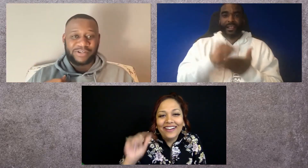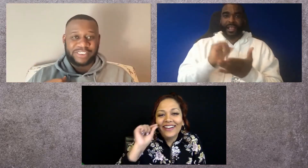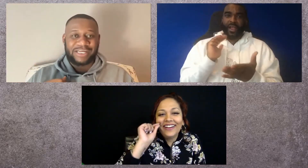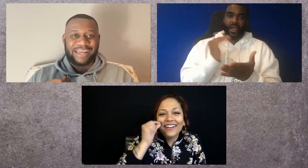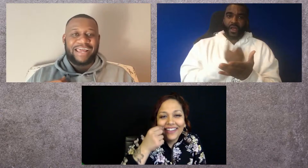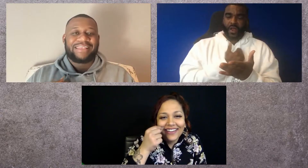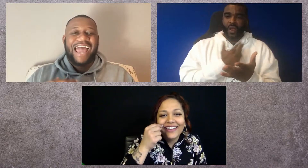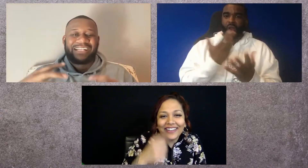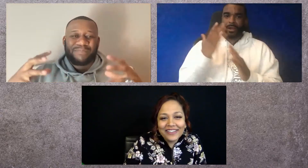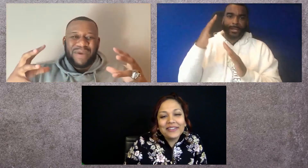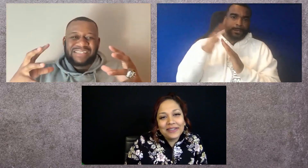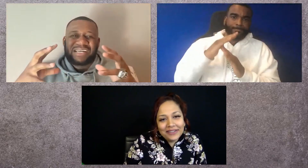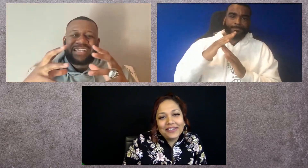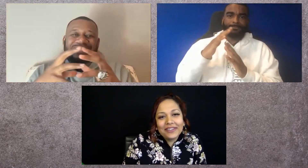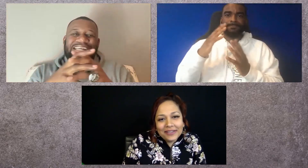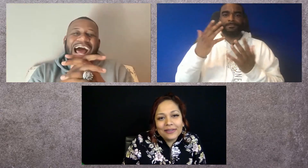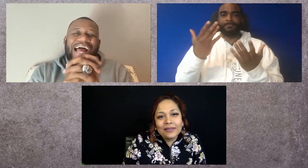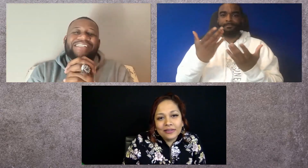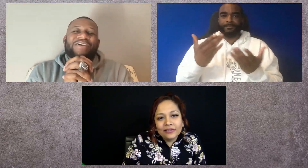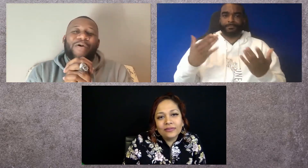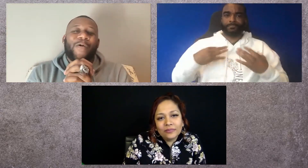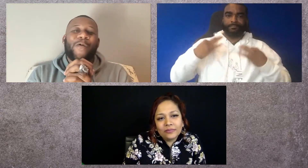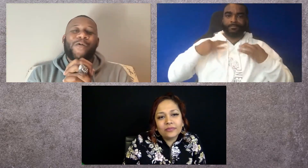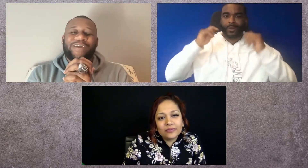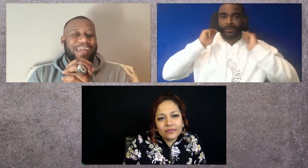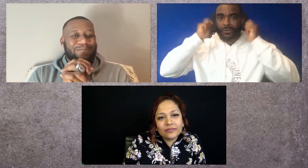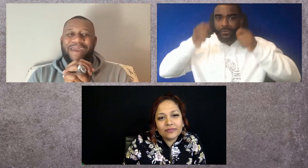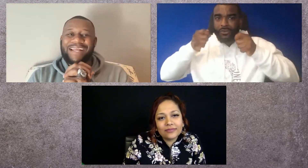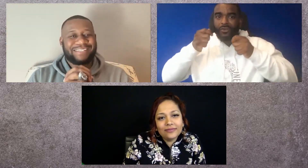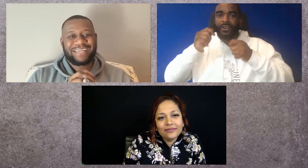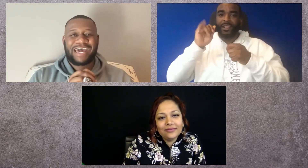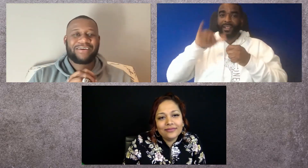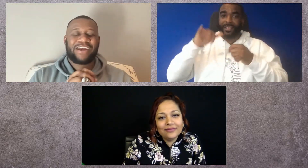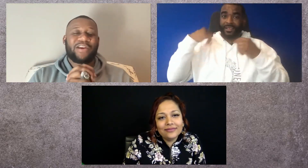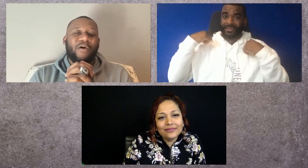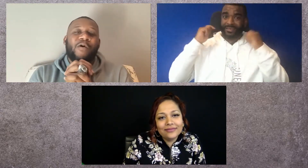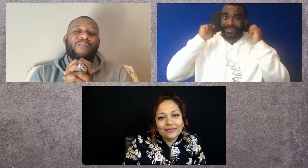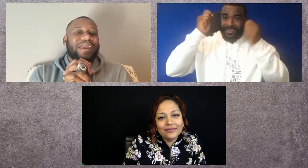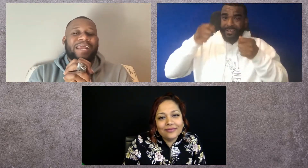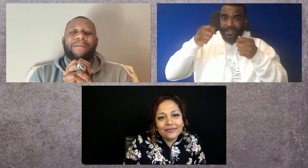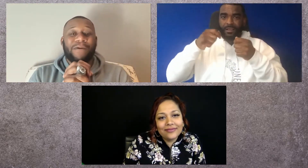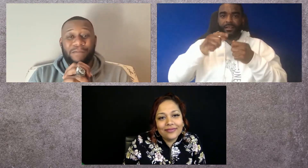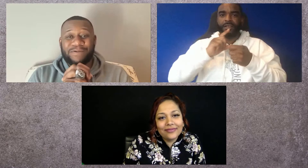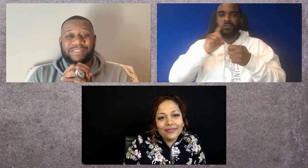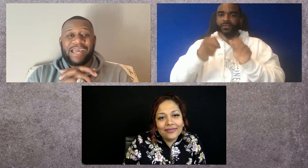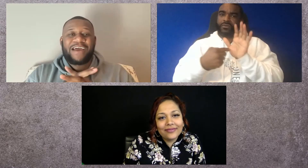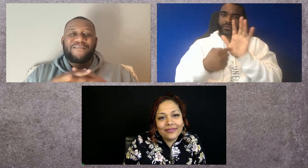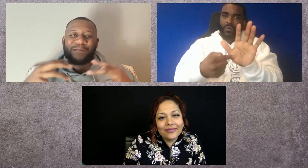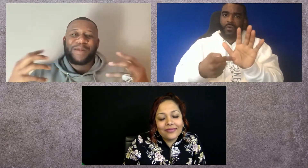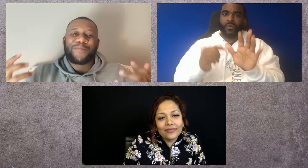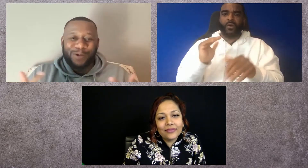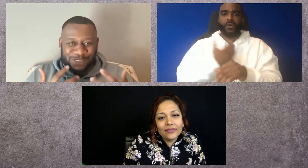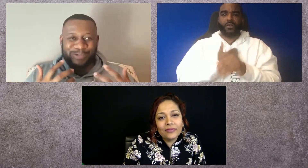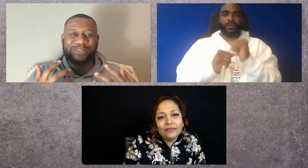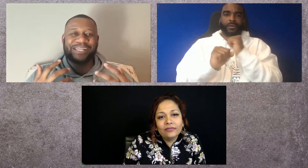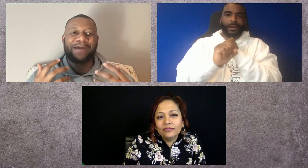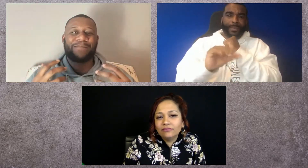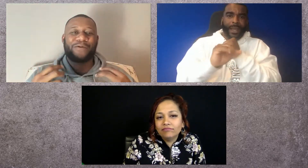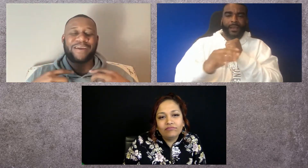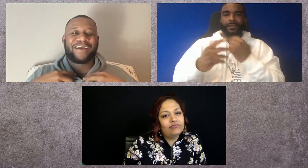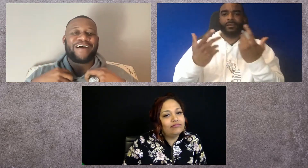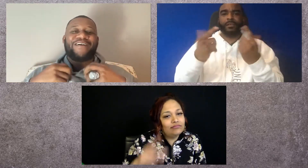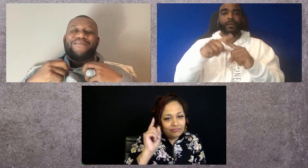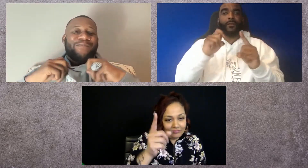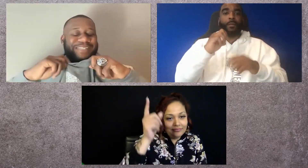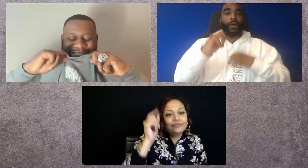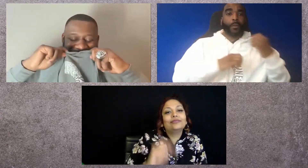exclusive merch that basically ties the whole campaign together in the whole meaning and purpose from an emotional